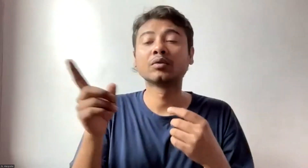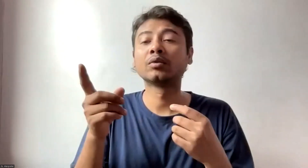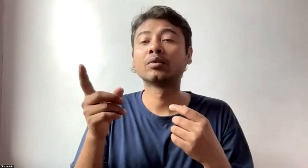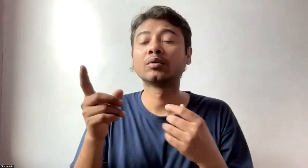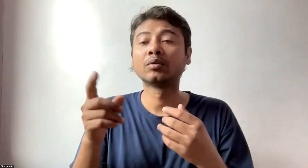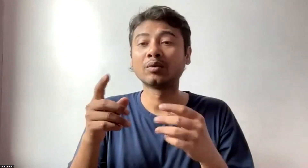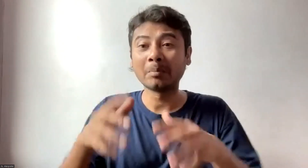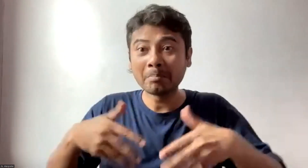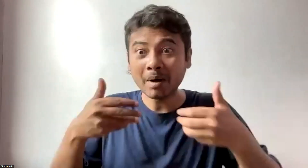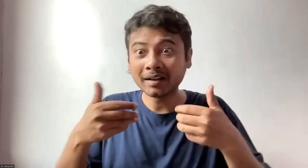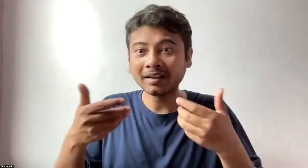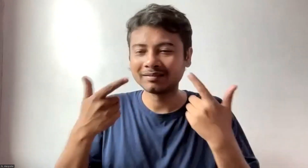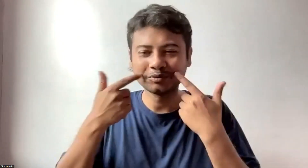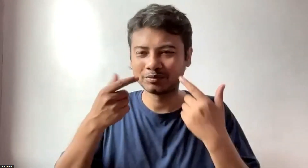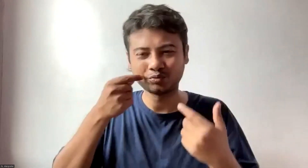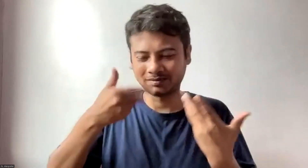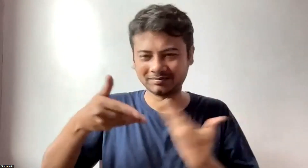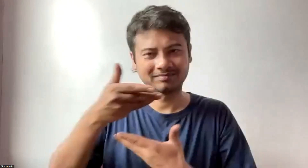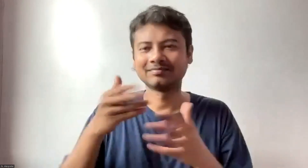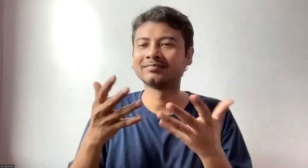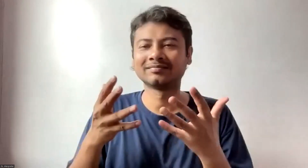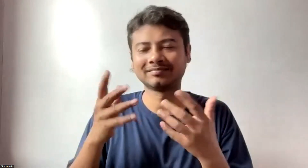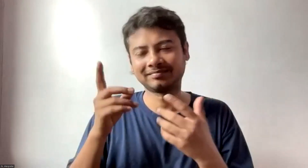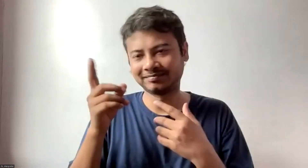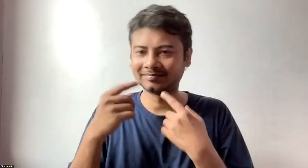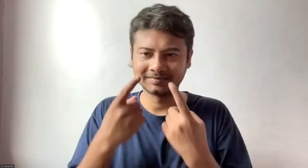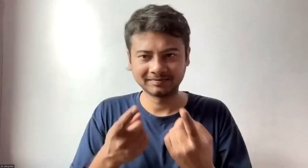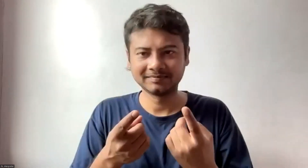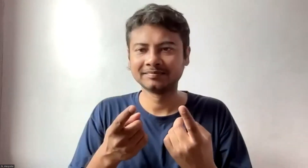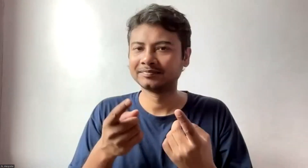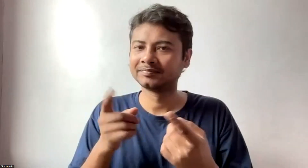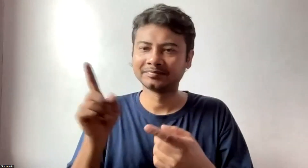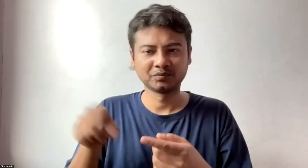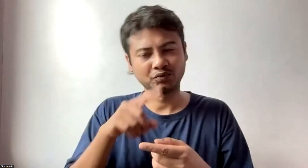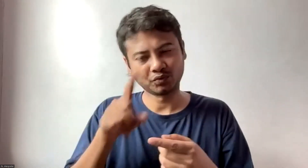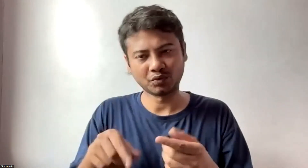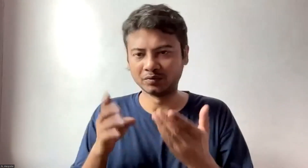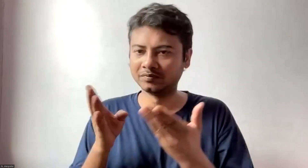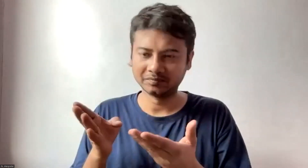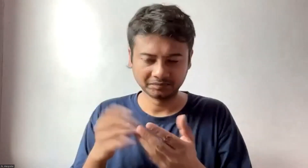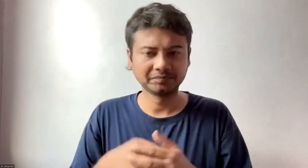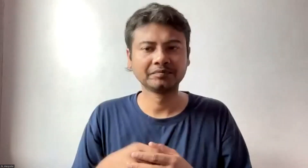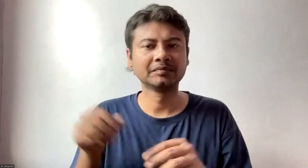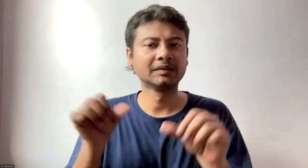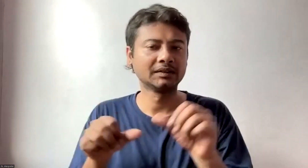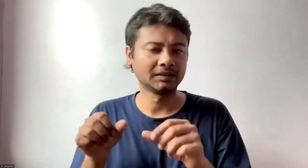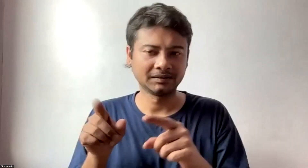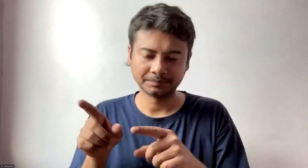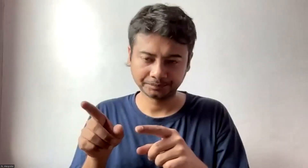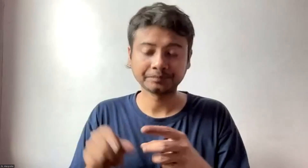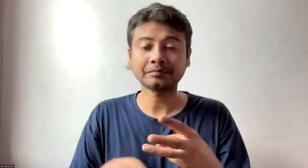second session, we moved on to a very interesting and a very, very essential topic, which